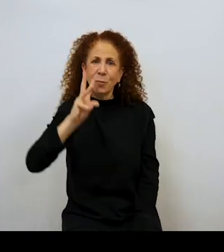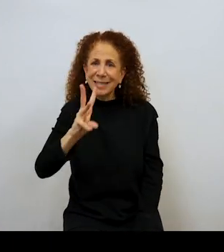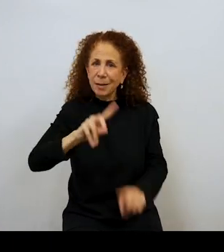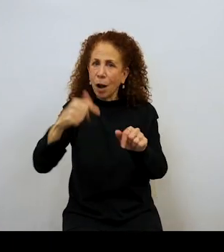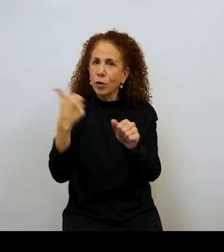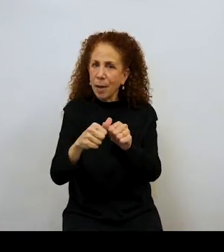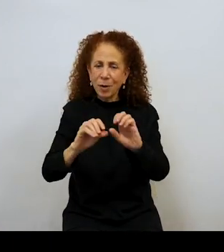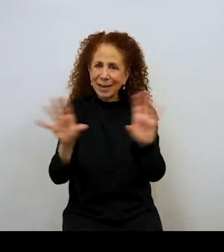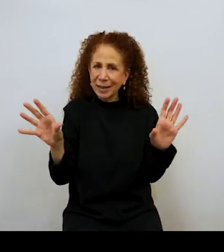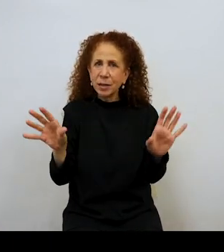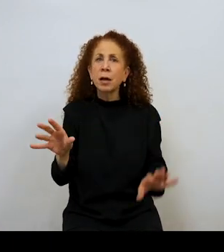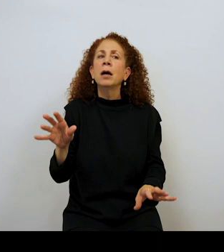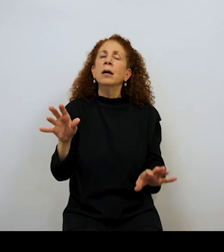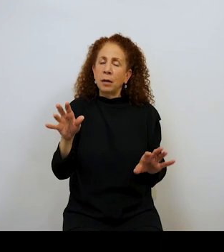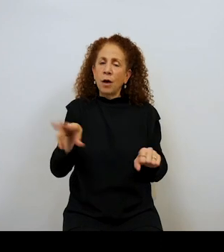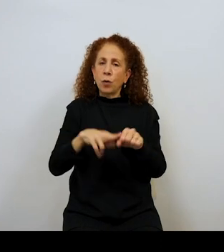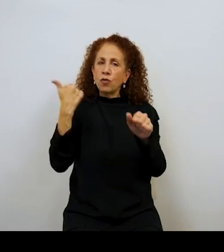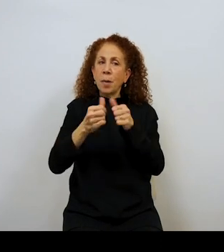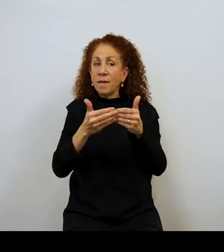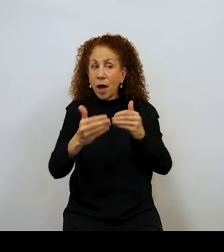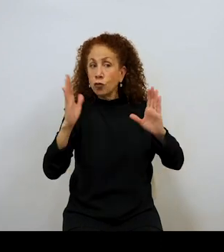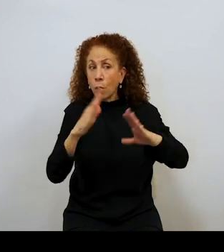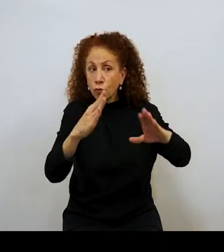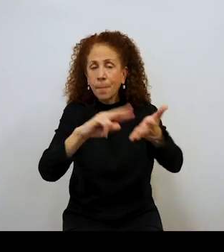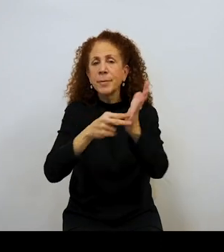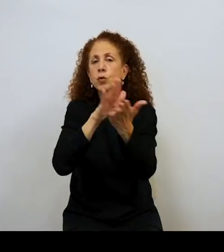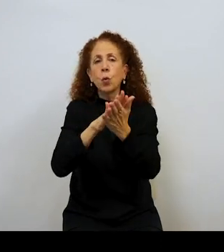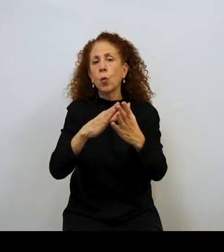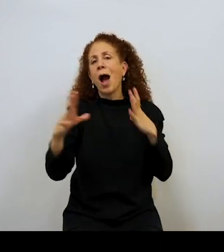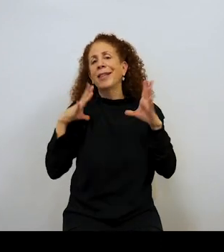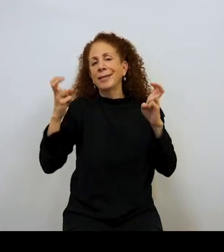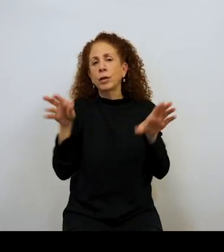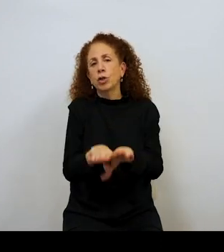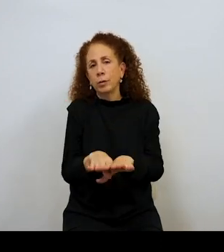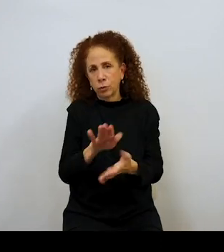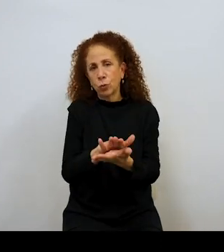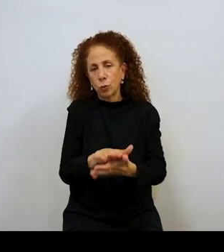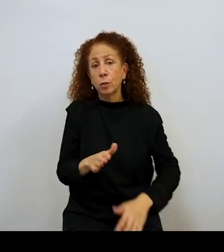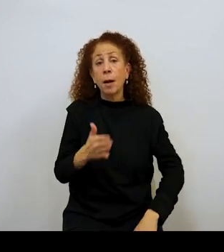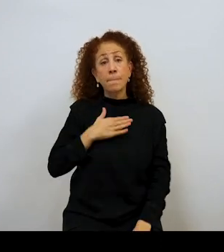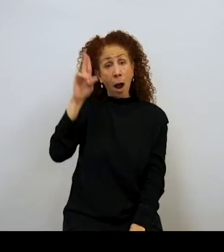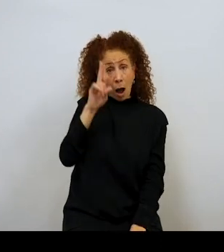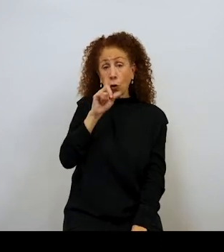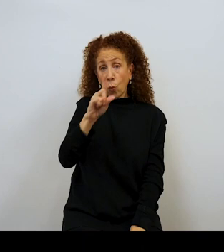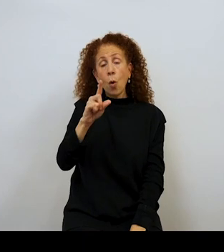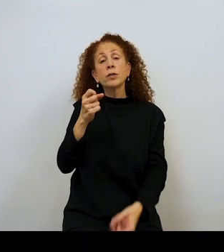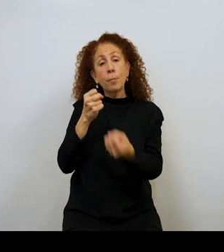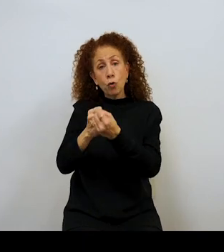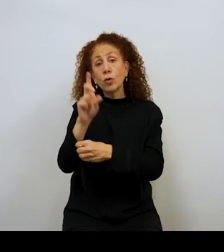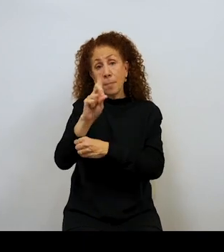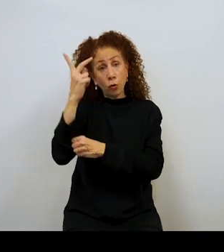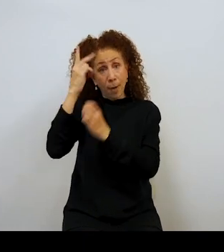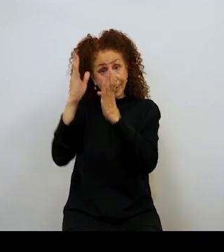then I remember that because of the trouble that followed, we had school was shut. Because my uncle was a pro-democracy politician,